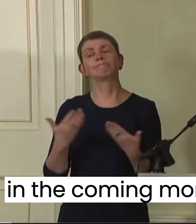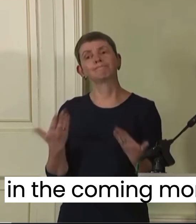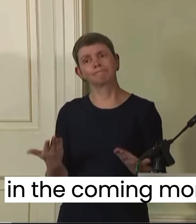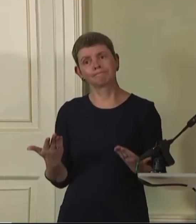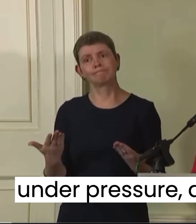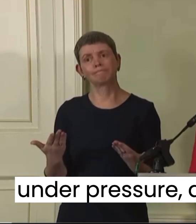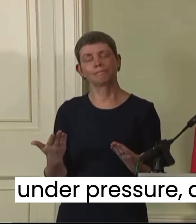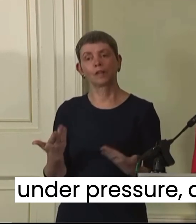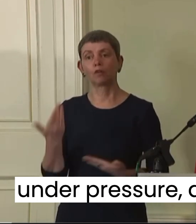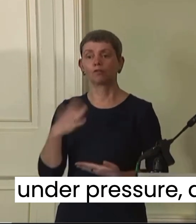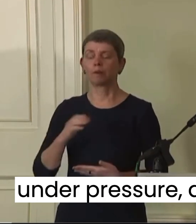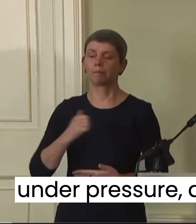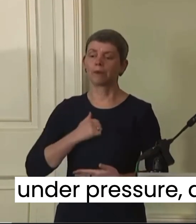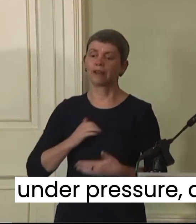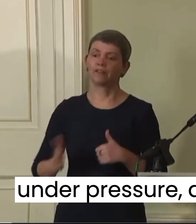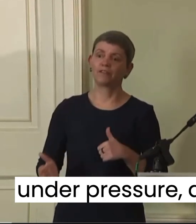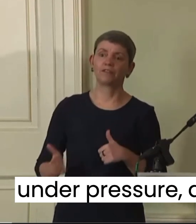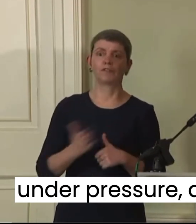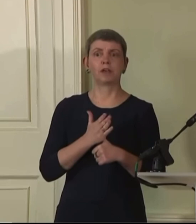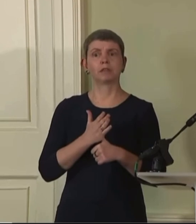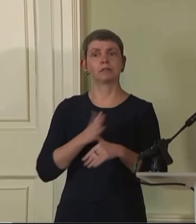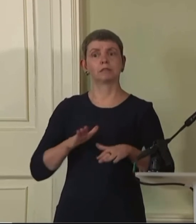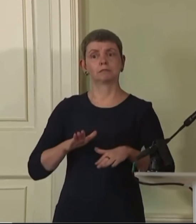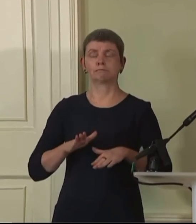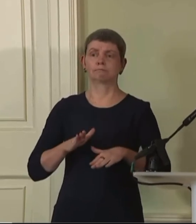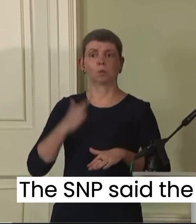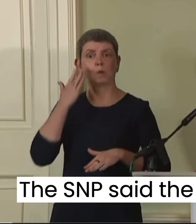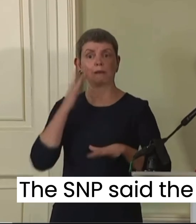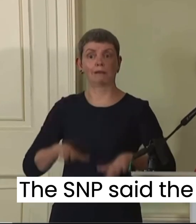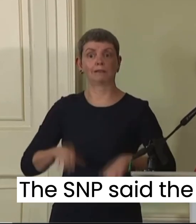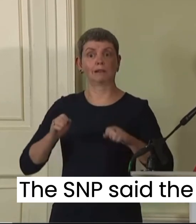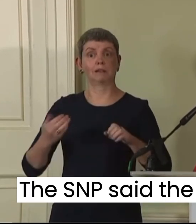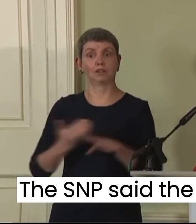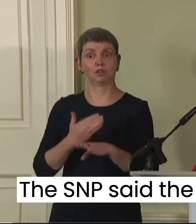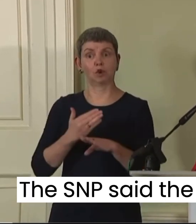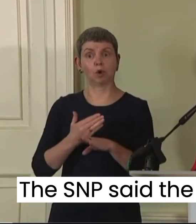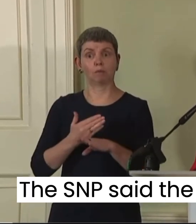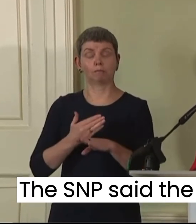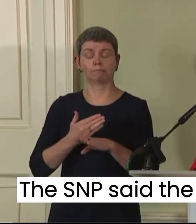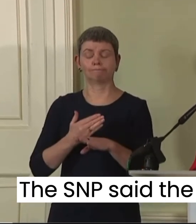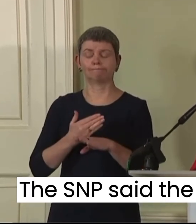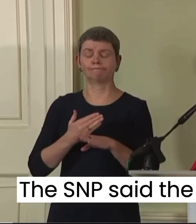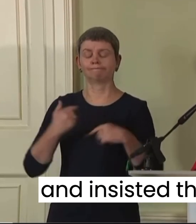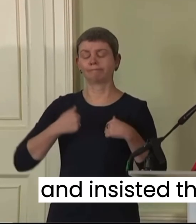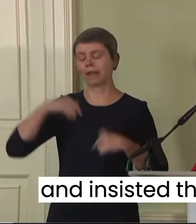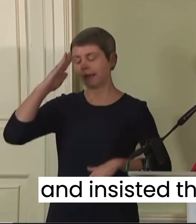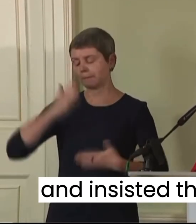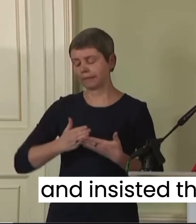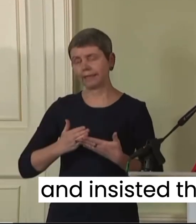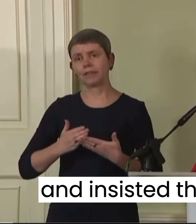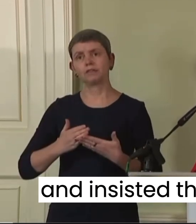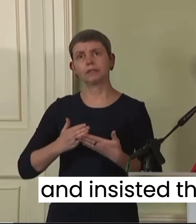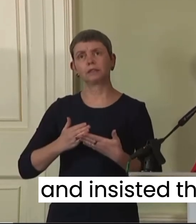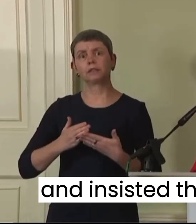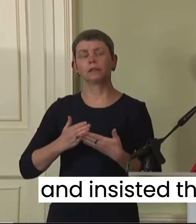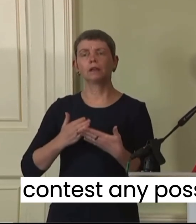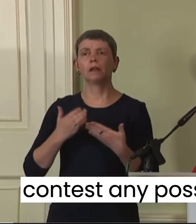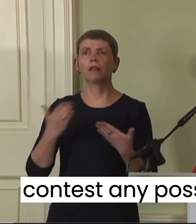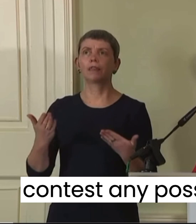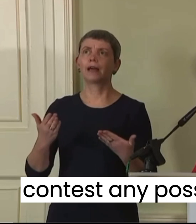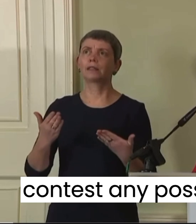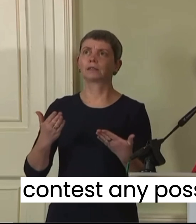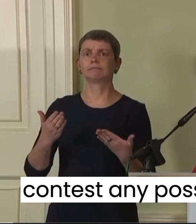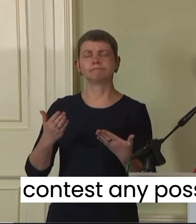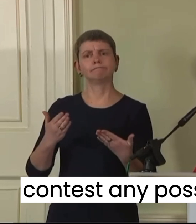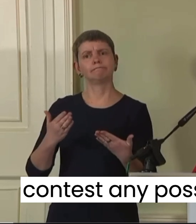put the party under pressure, according to the paper. The SNP said the report was misleading and insisted the party was ready to